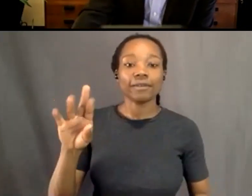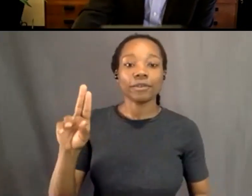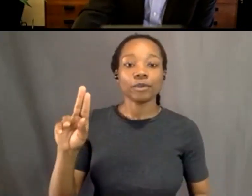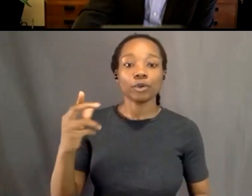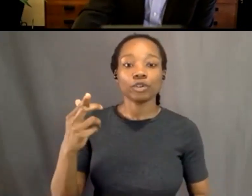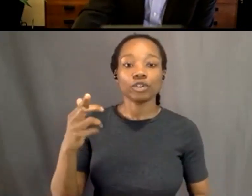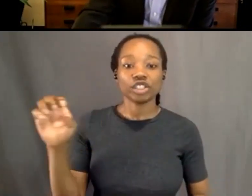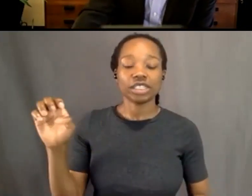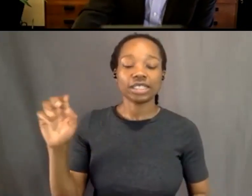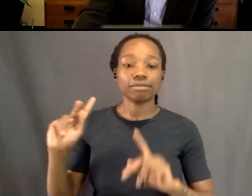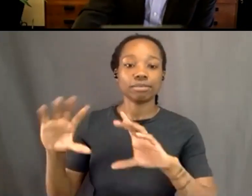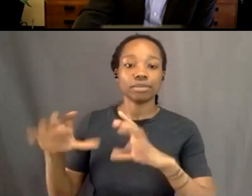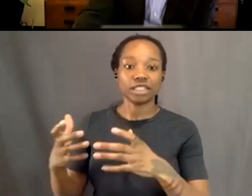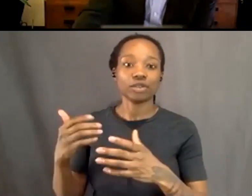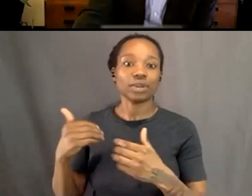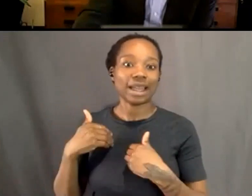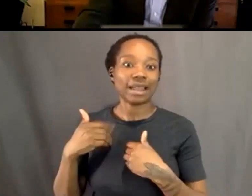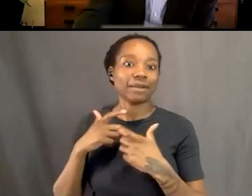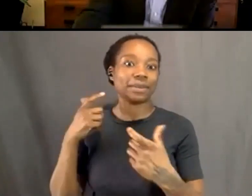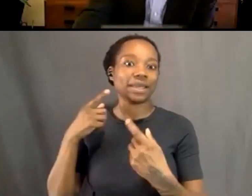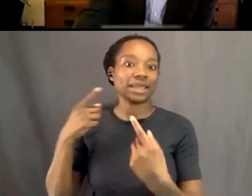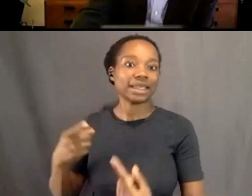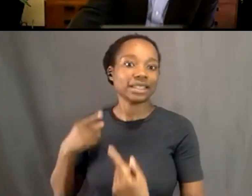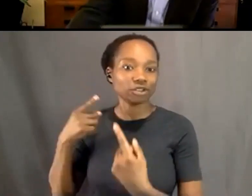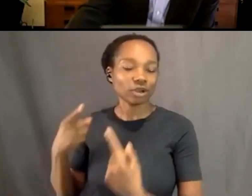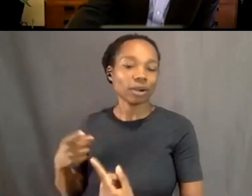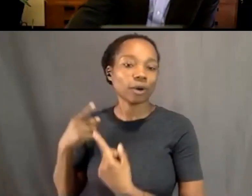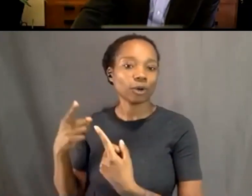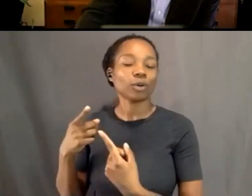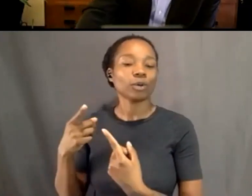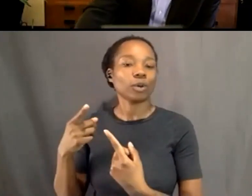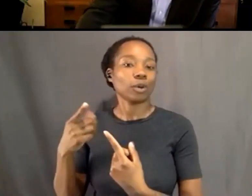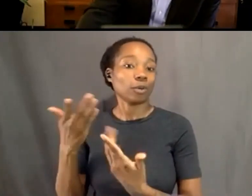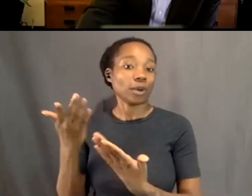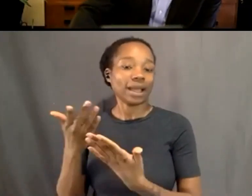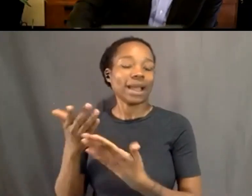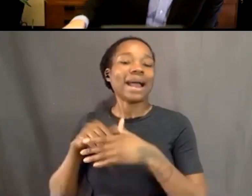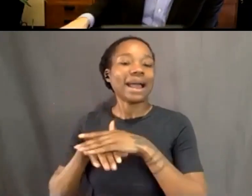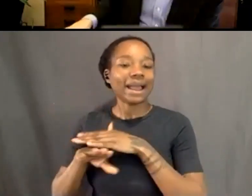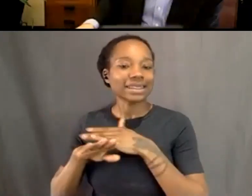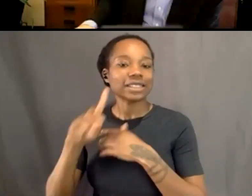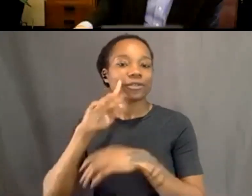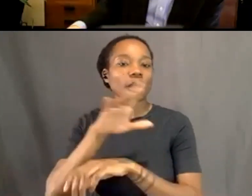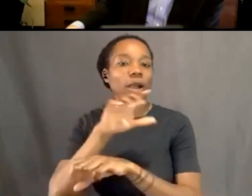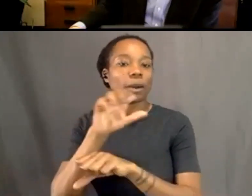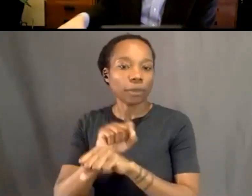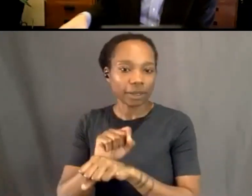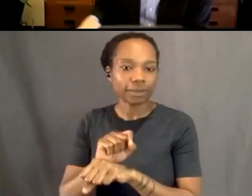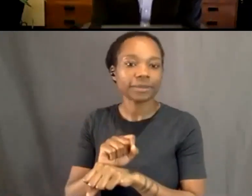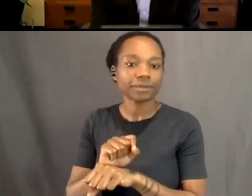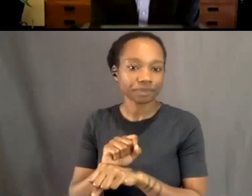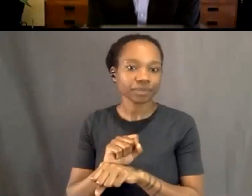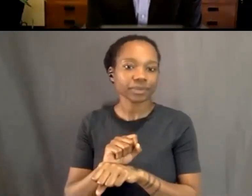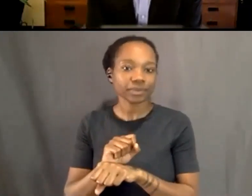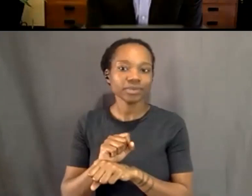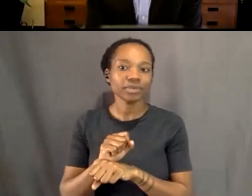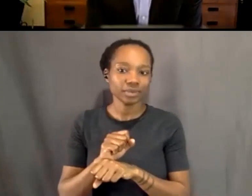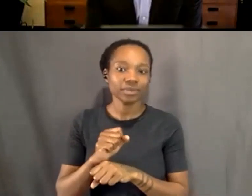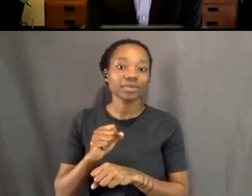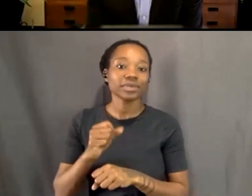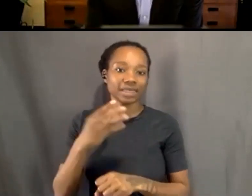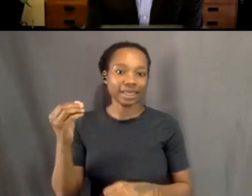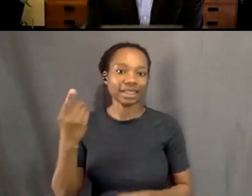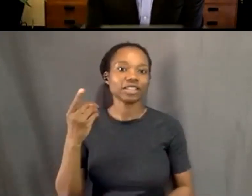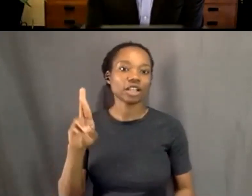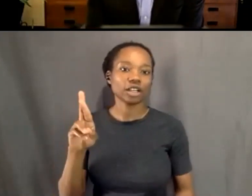this same issue, is that, you know, access to getting an appointment, because we had such a limited supply. And Dr. Mendoza has said